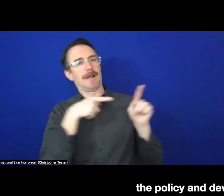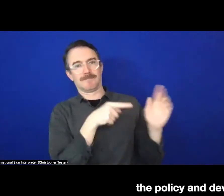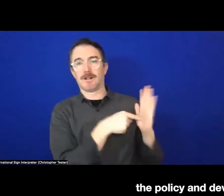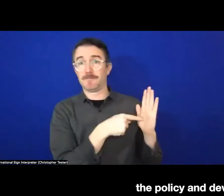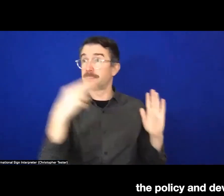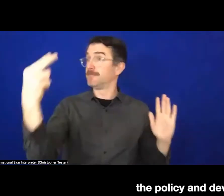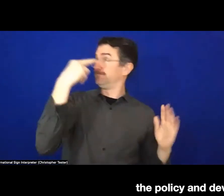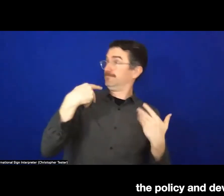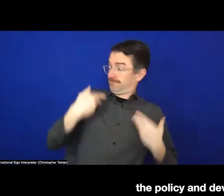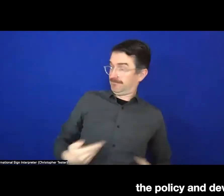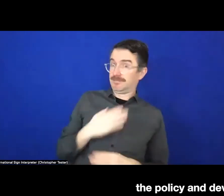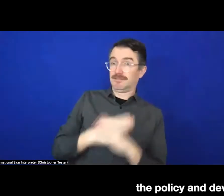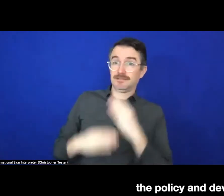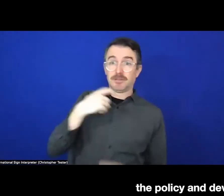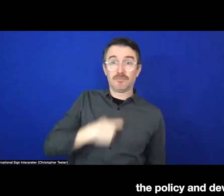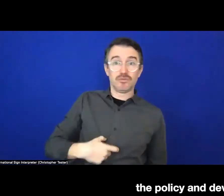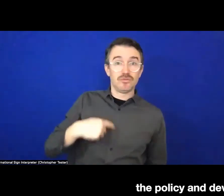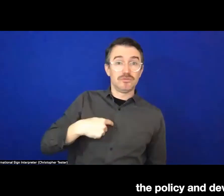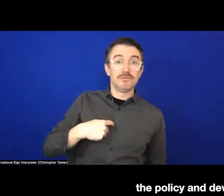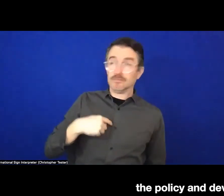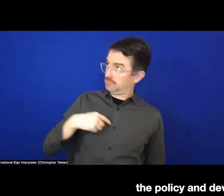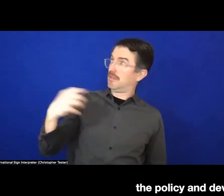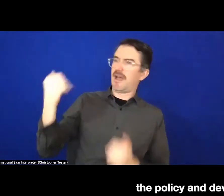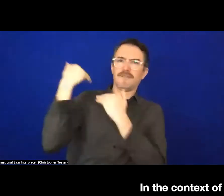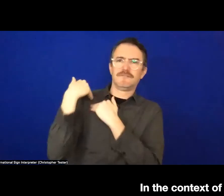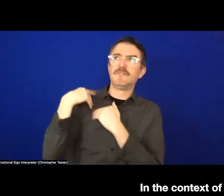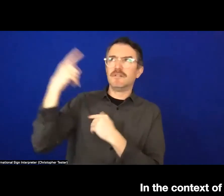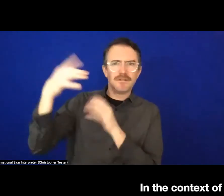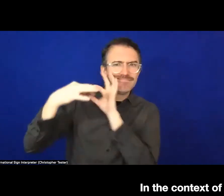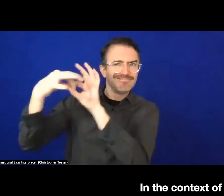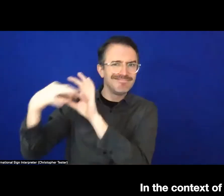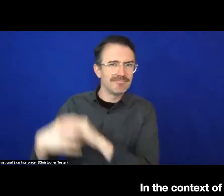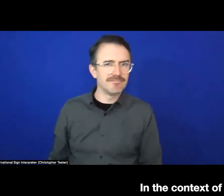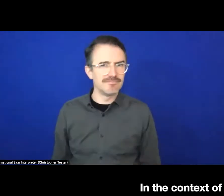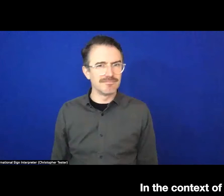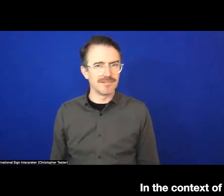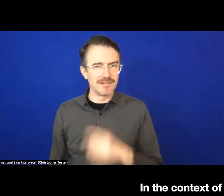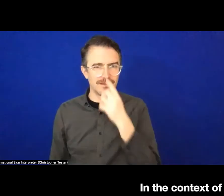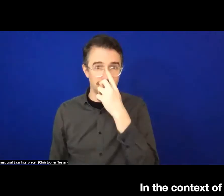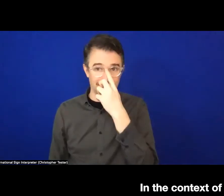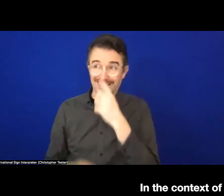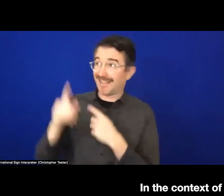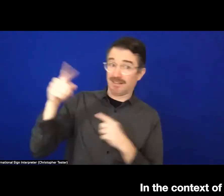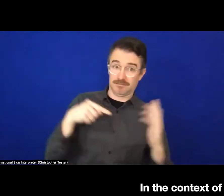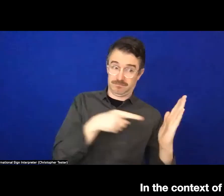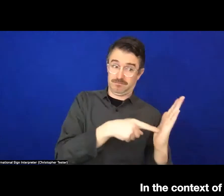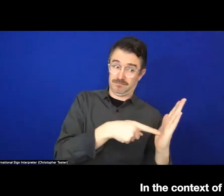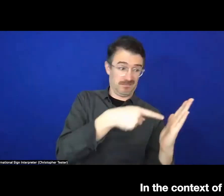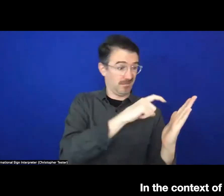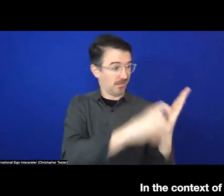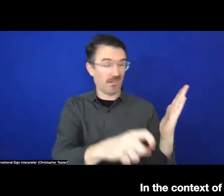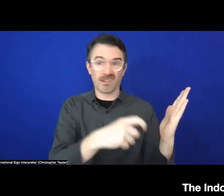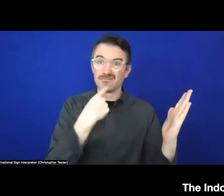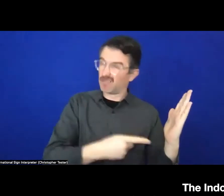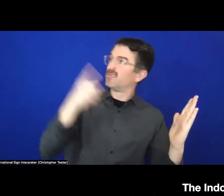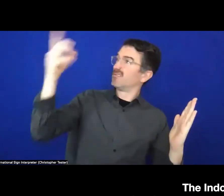be more inclusive, accessible, and sustainable. In the context of Indonesian disability